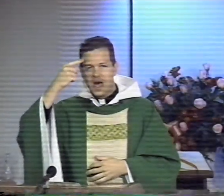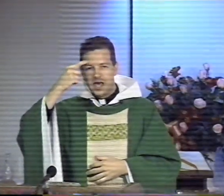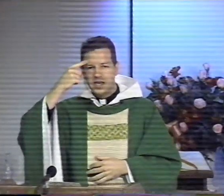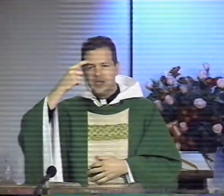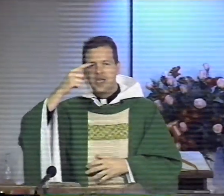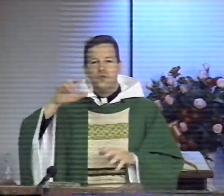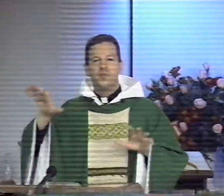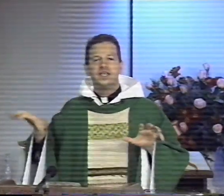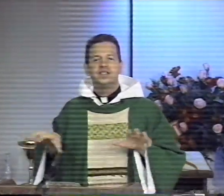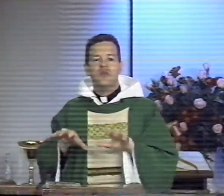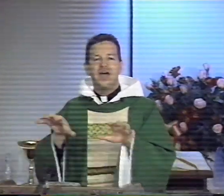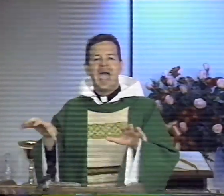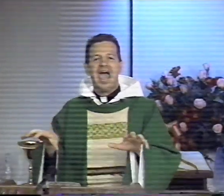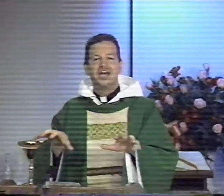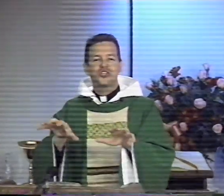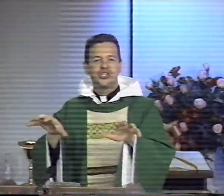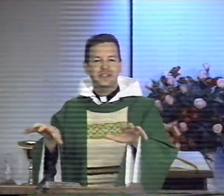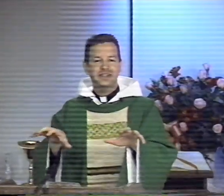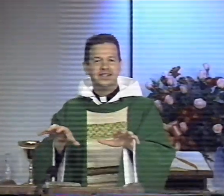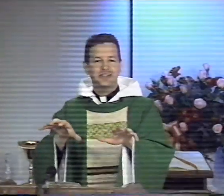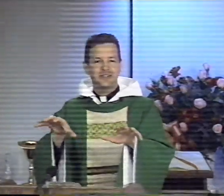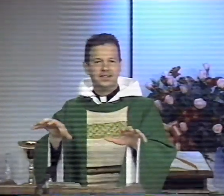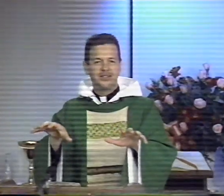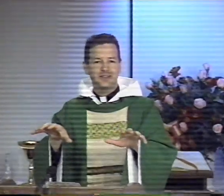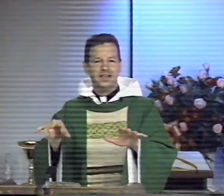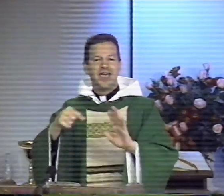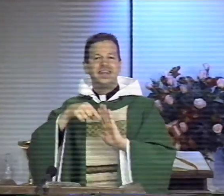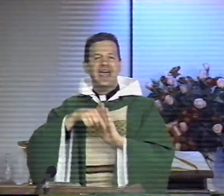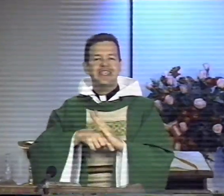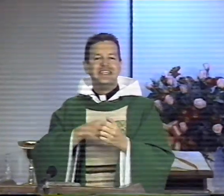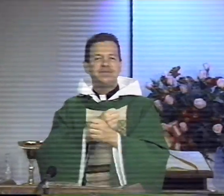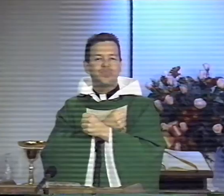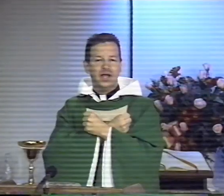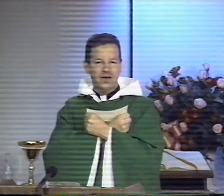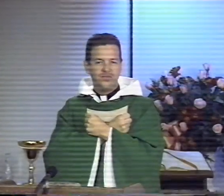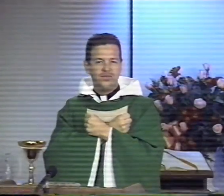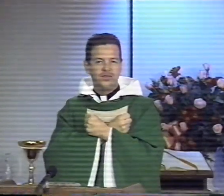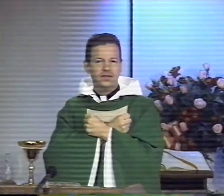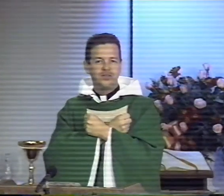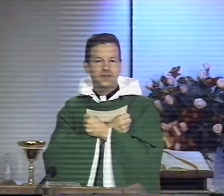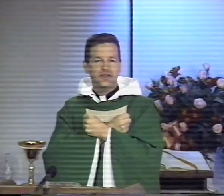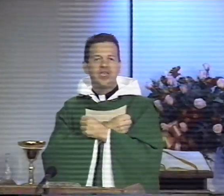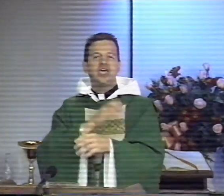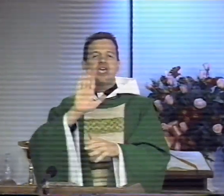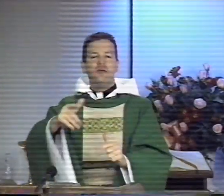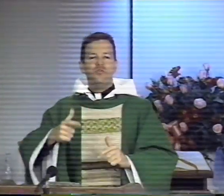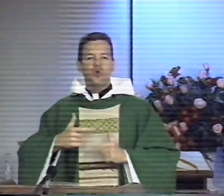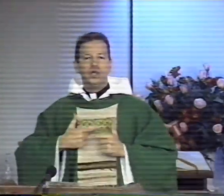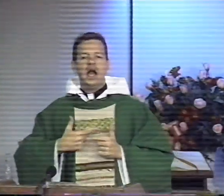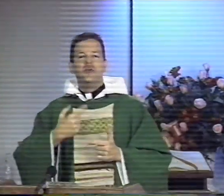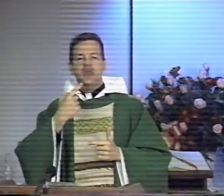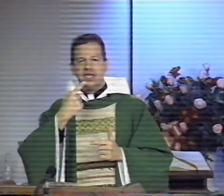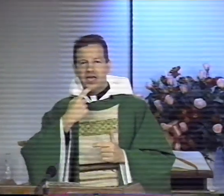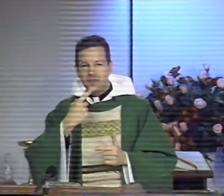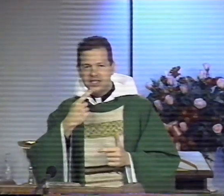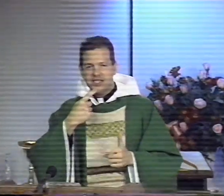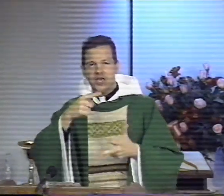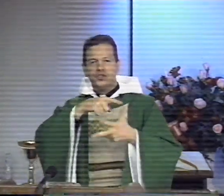mind, but is of action? That deep love. If your life can be said to